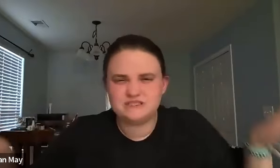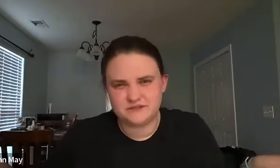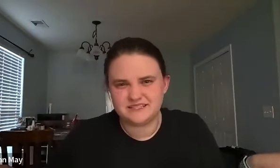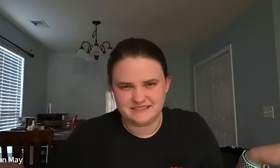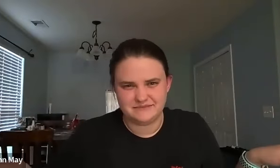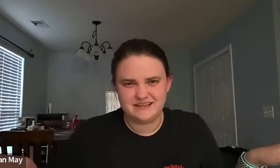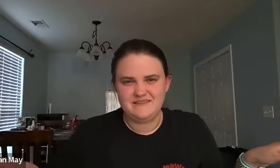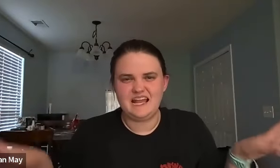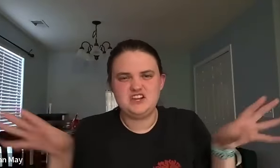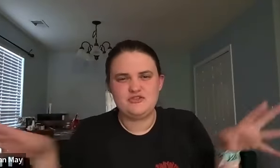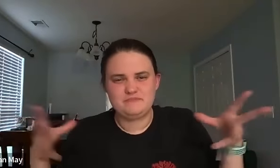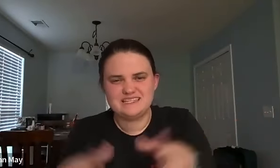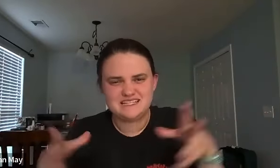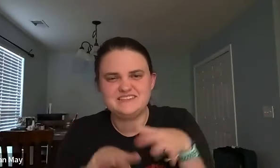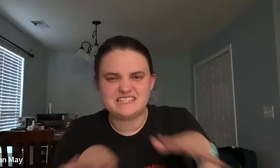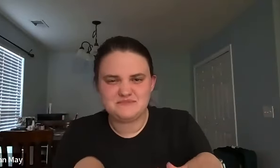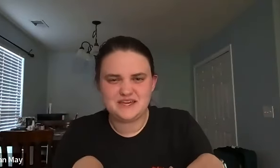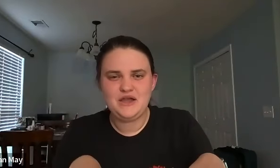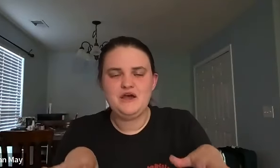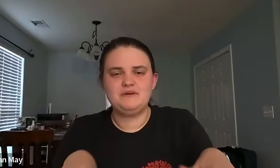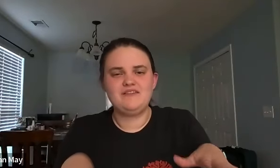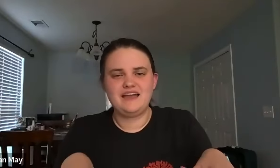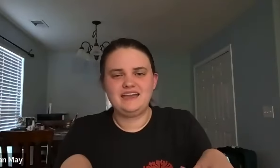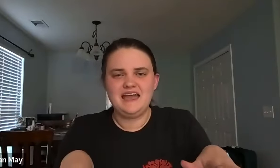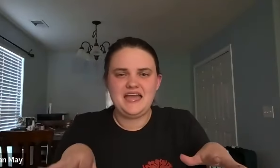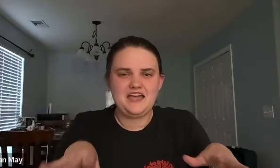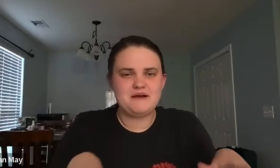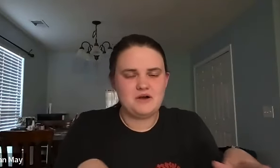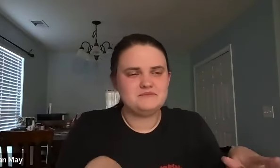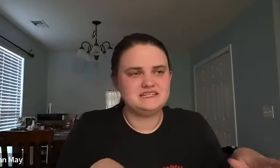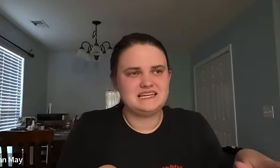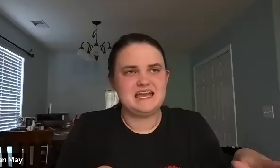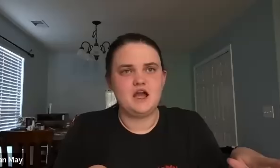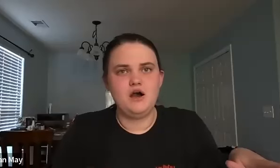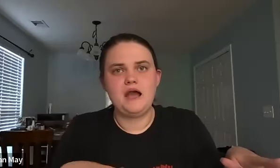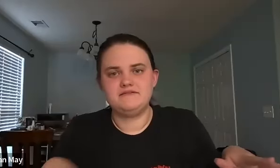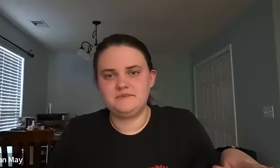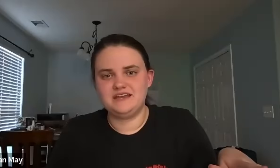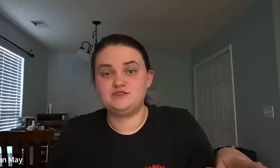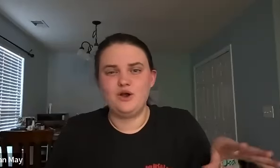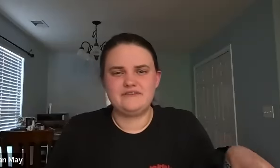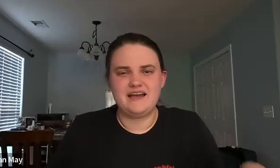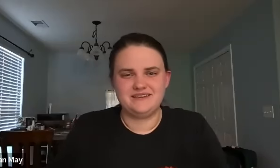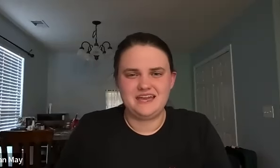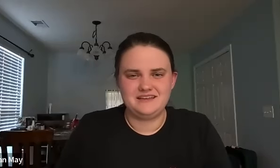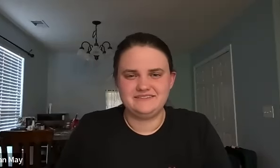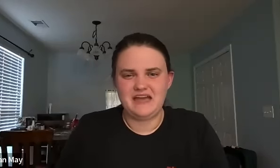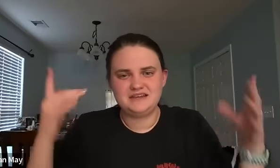different thing to me. Like, I know they're basically the same thing, but like, if my mom's like saying, oh, I have cupcakes, or oh, if I have a cake, like